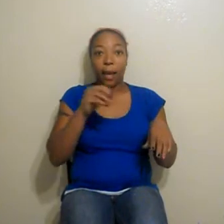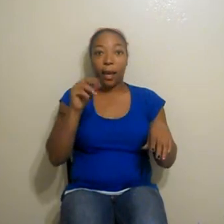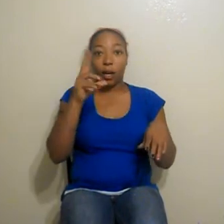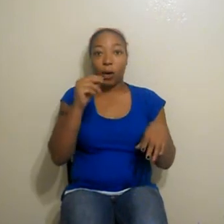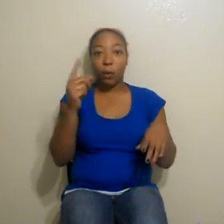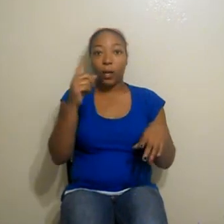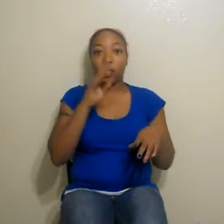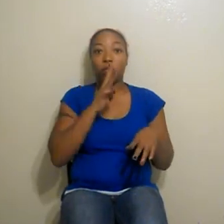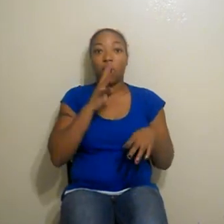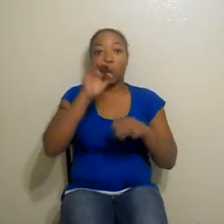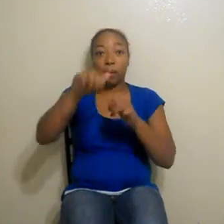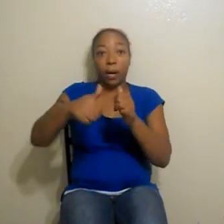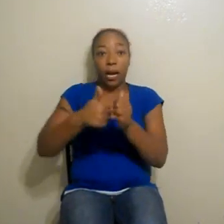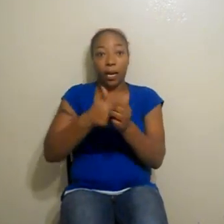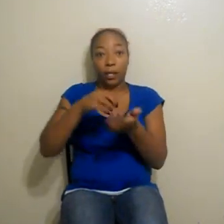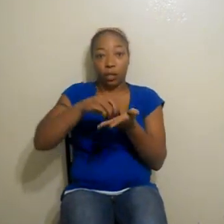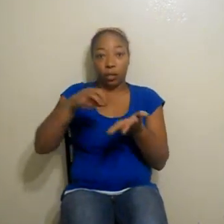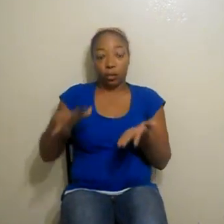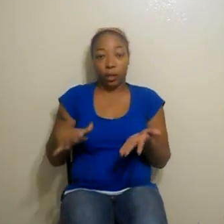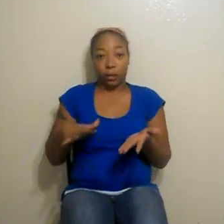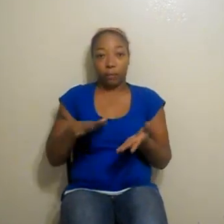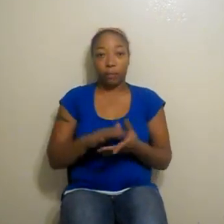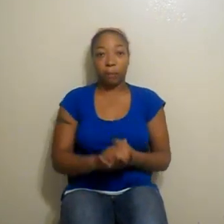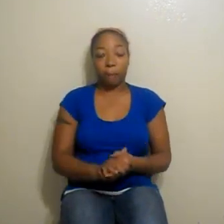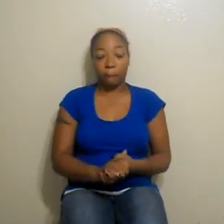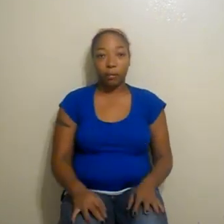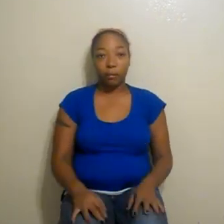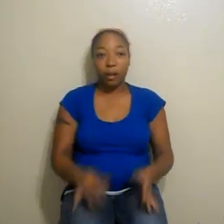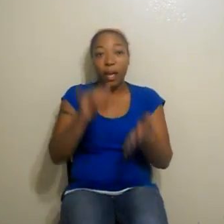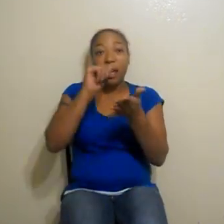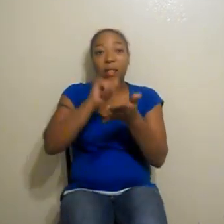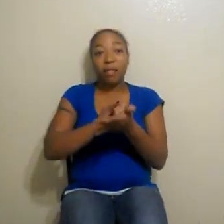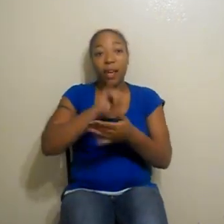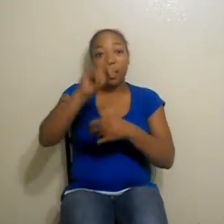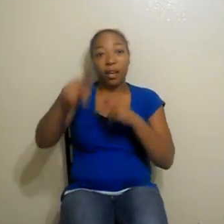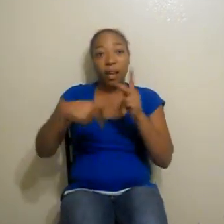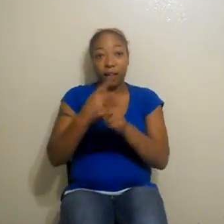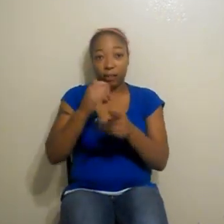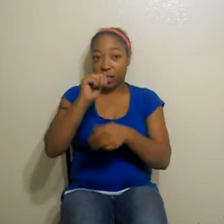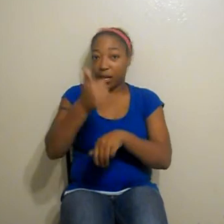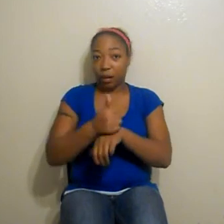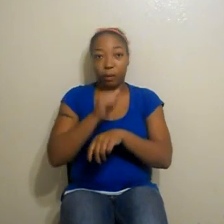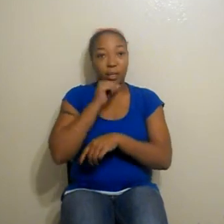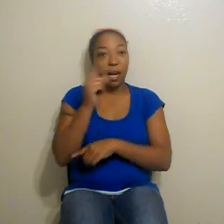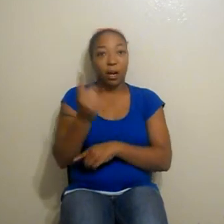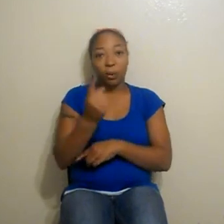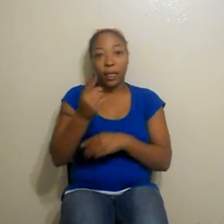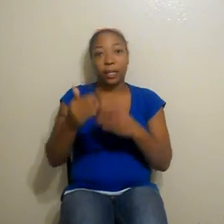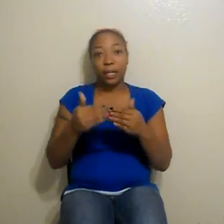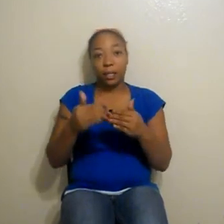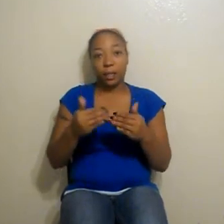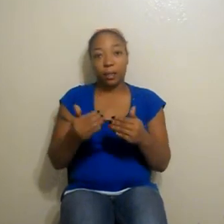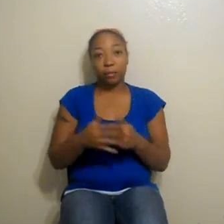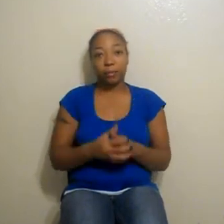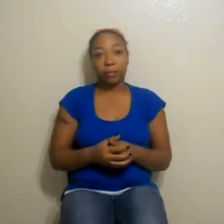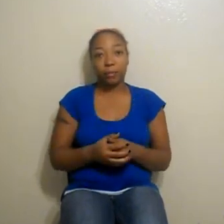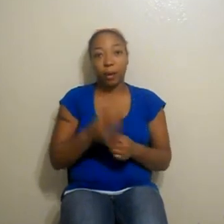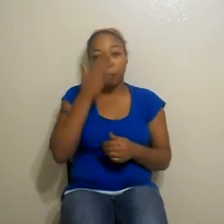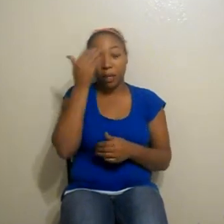and no one is talking behind the student. That kind of setup is not always easy because